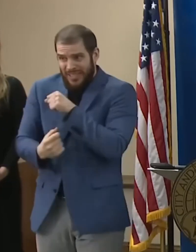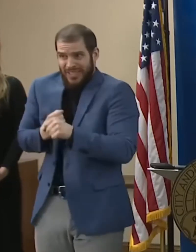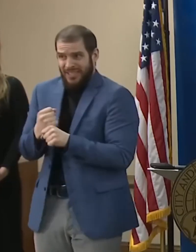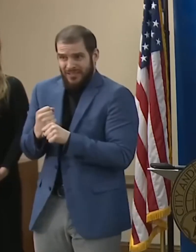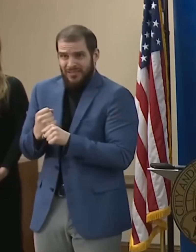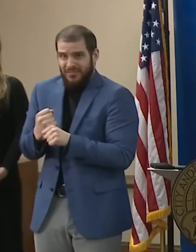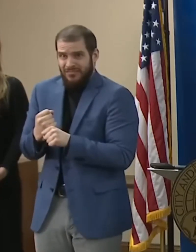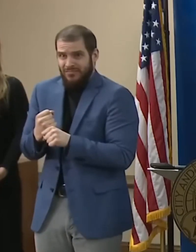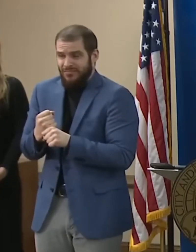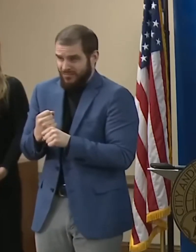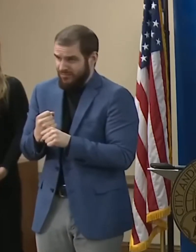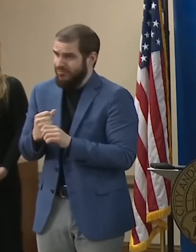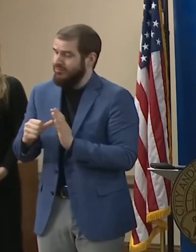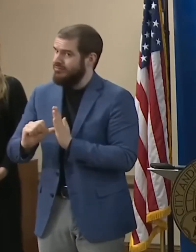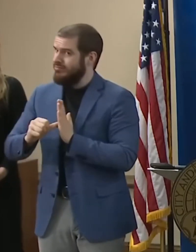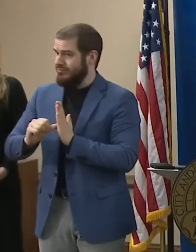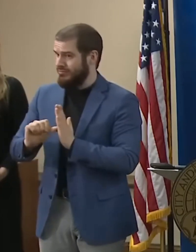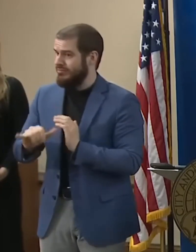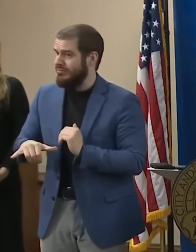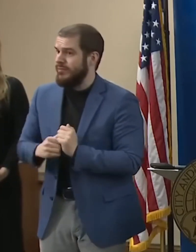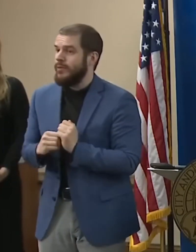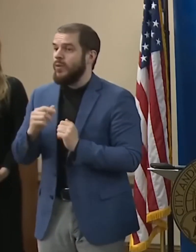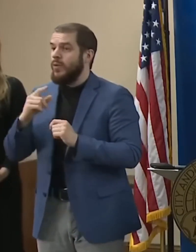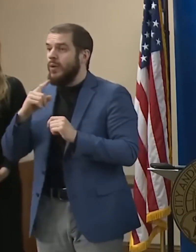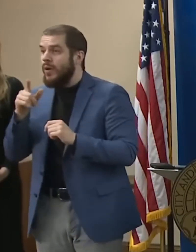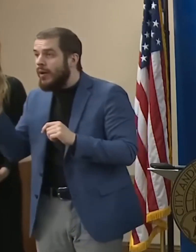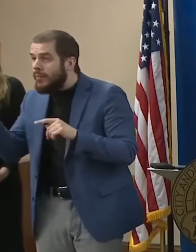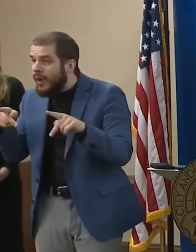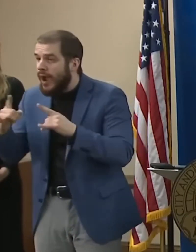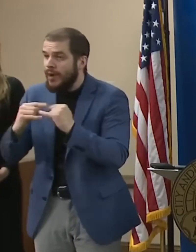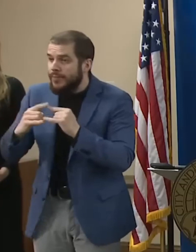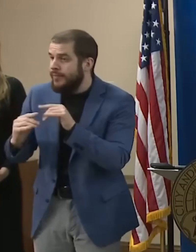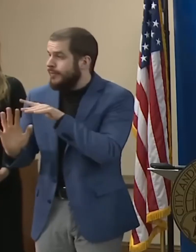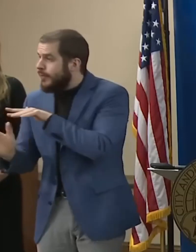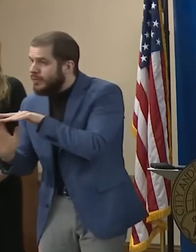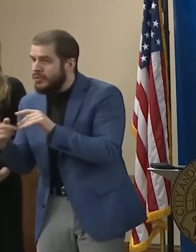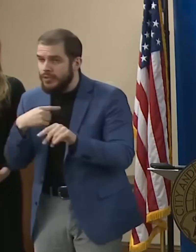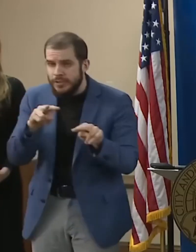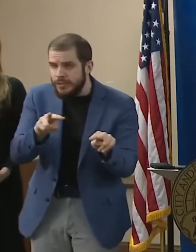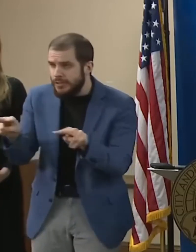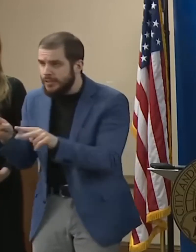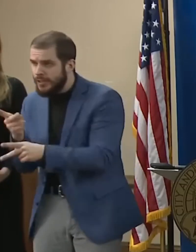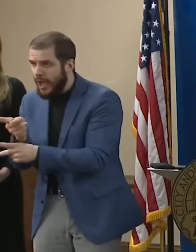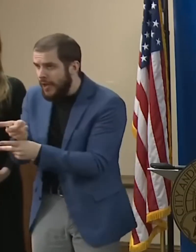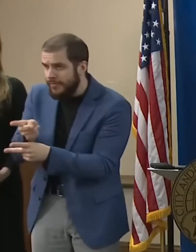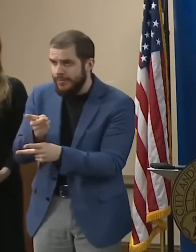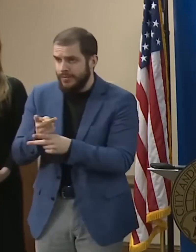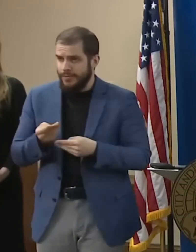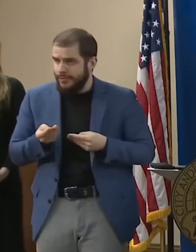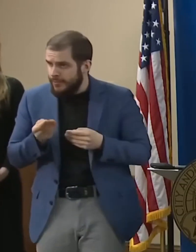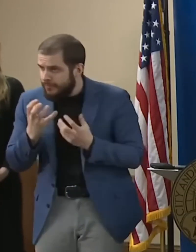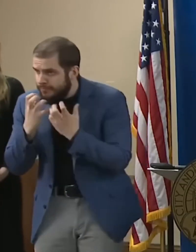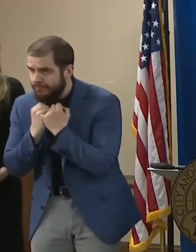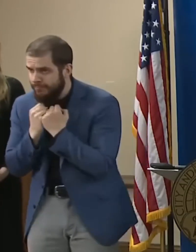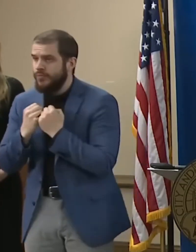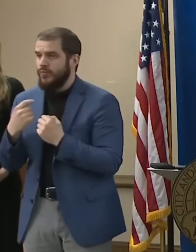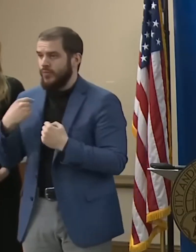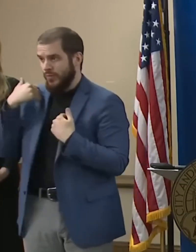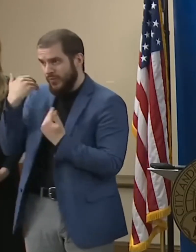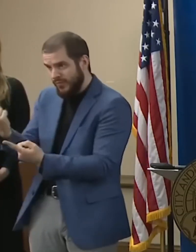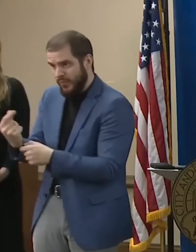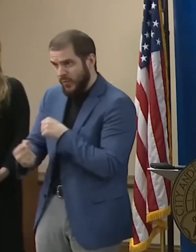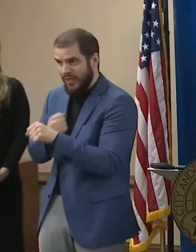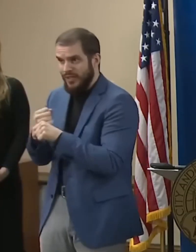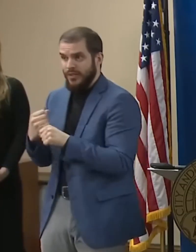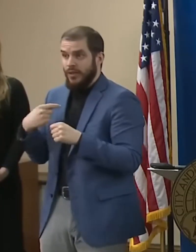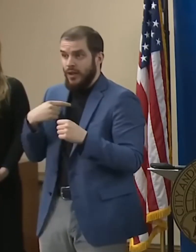are in encampments who are migrants. We're paying careful attention to that. I also think it's important to note that over the last year, we have now welcomed more than